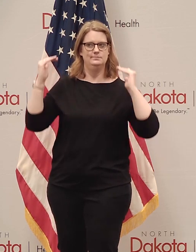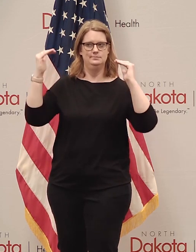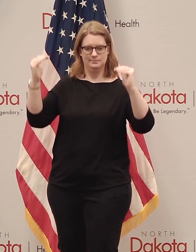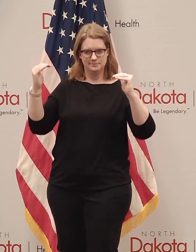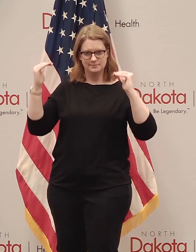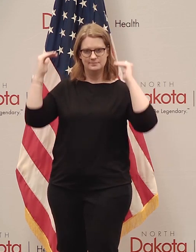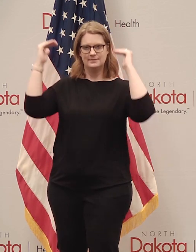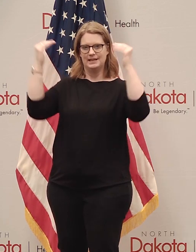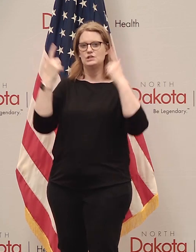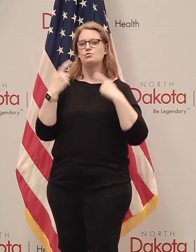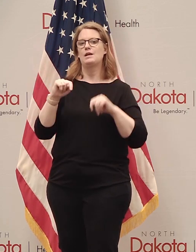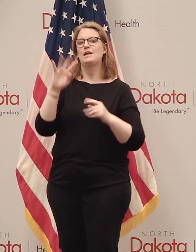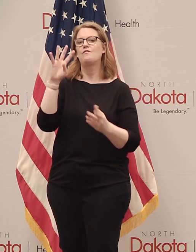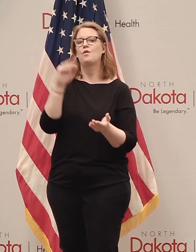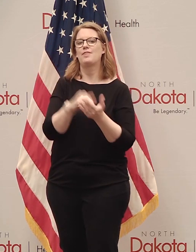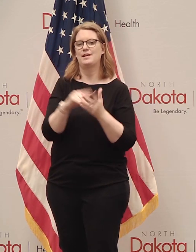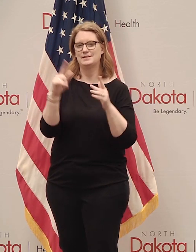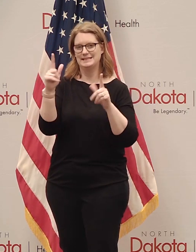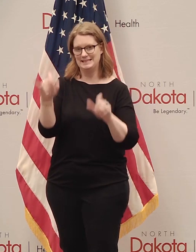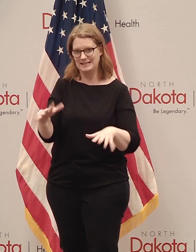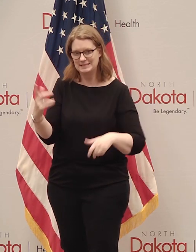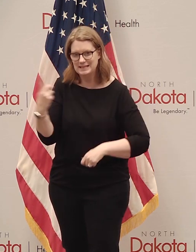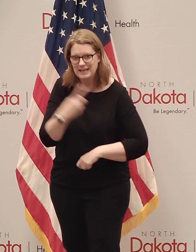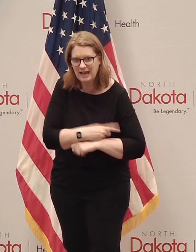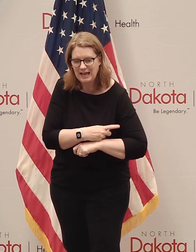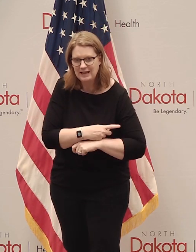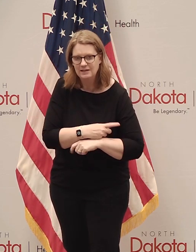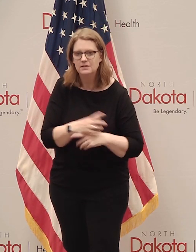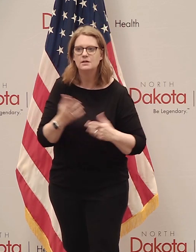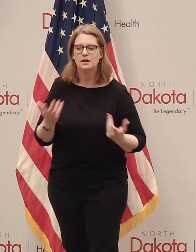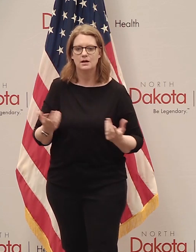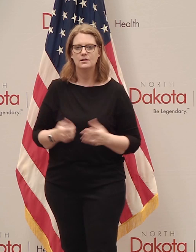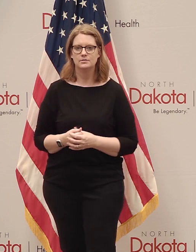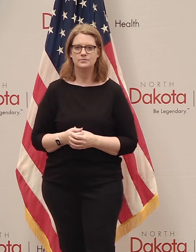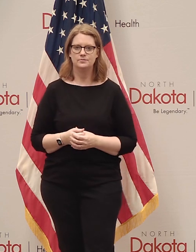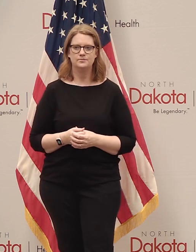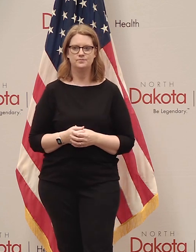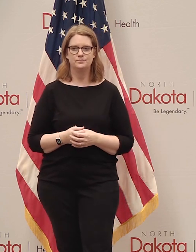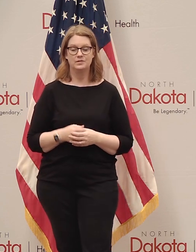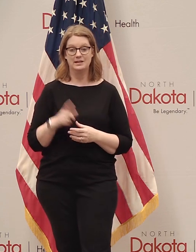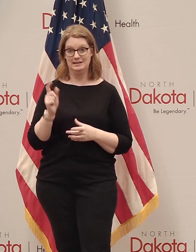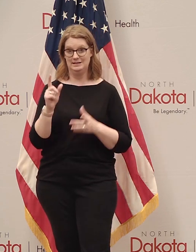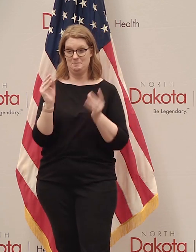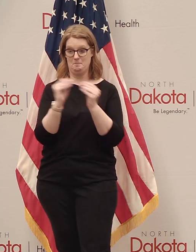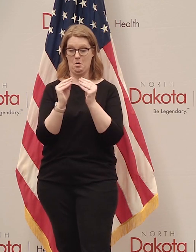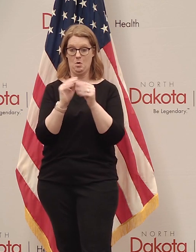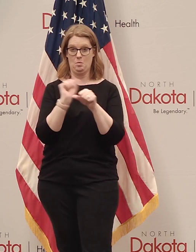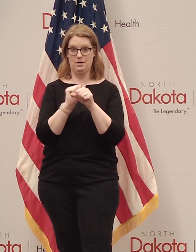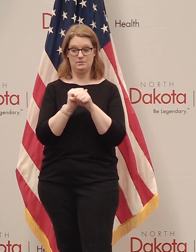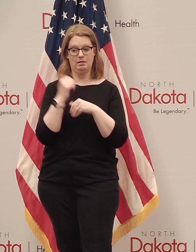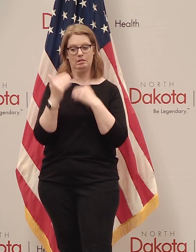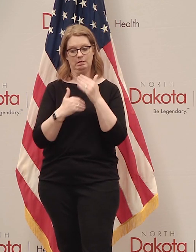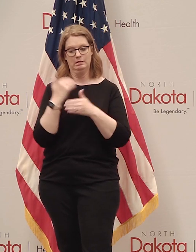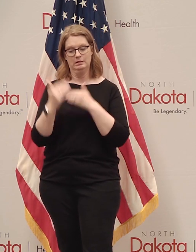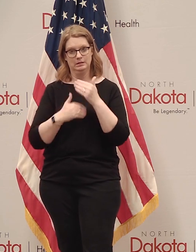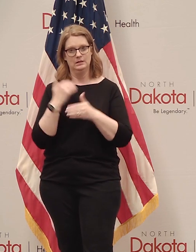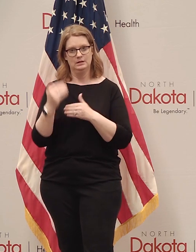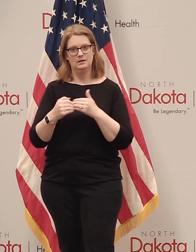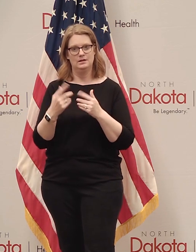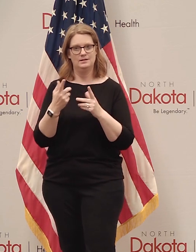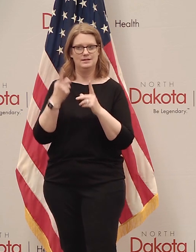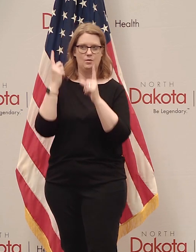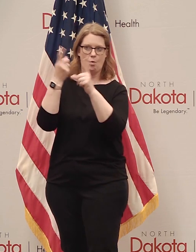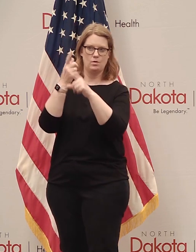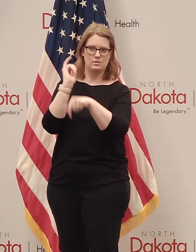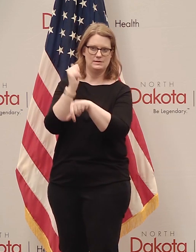we're trying to get to 4,000 tests a day. We're not there yet, and so we got more work that we have to keep doing to hit the goals that we'd